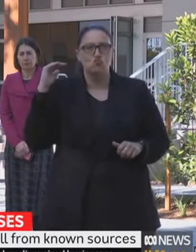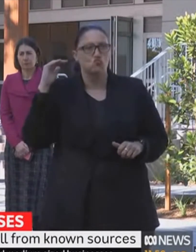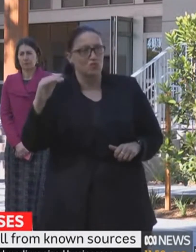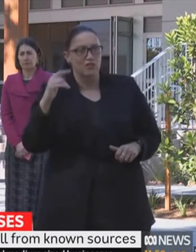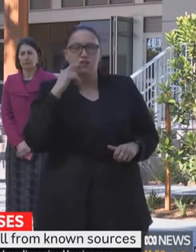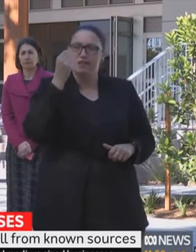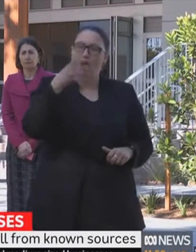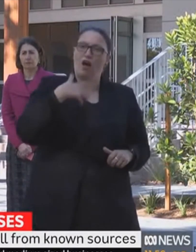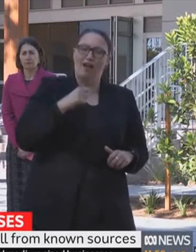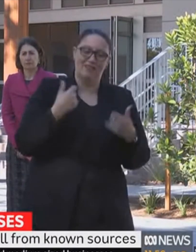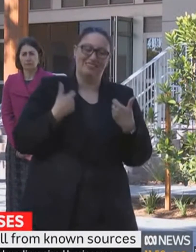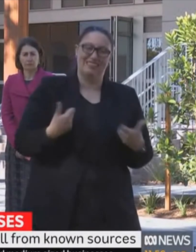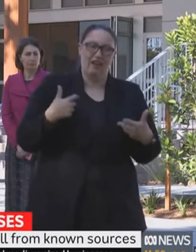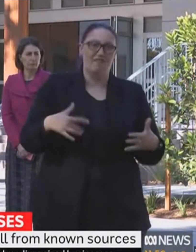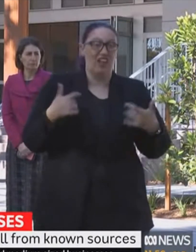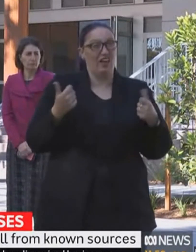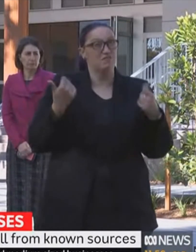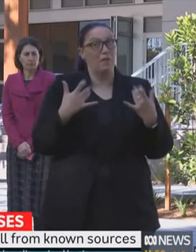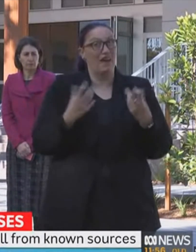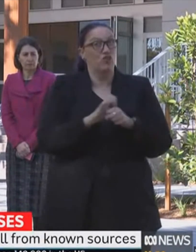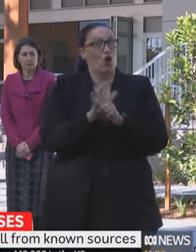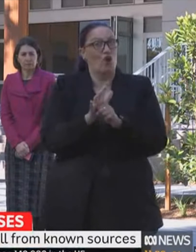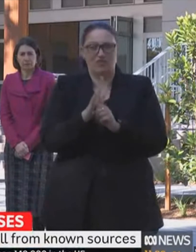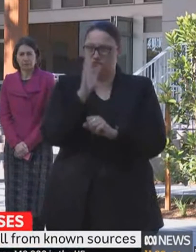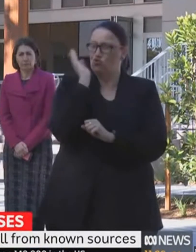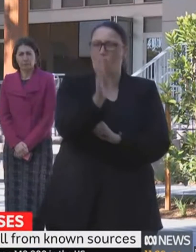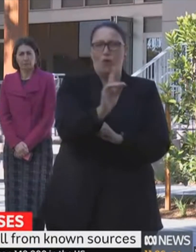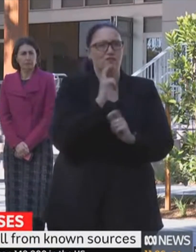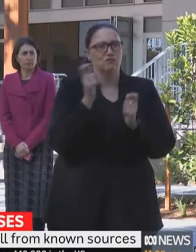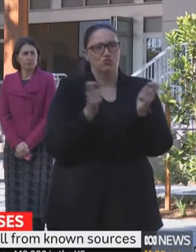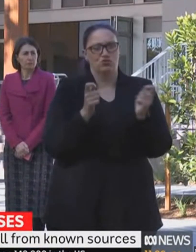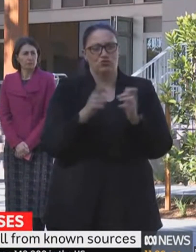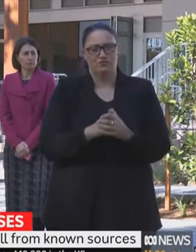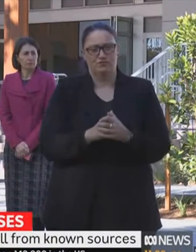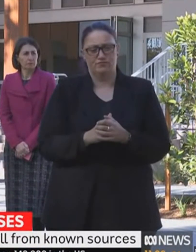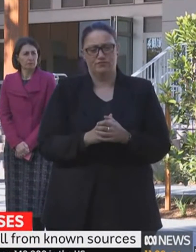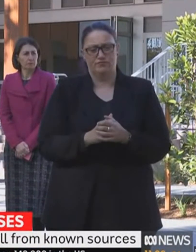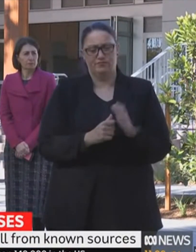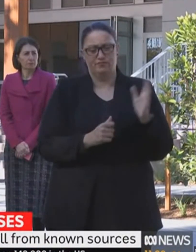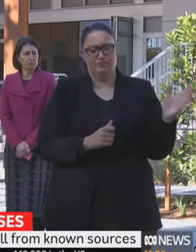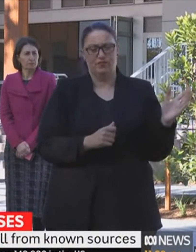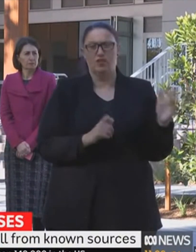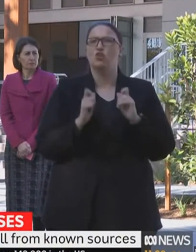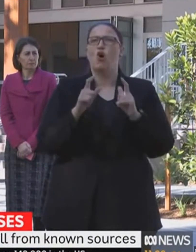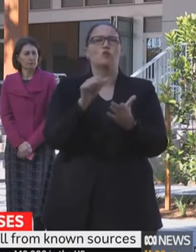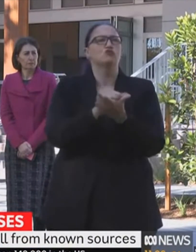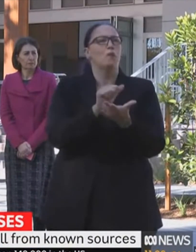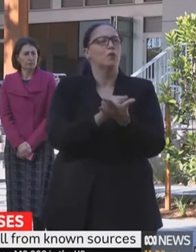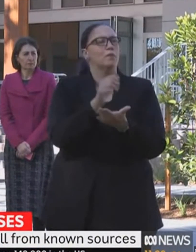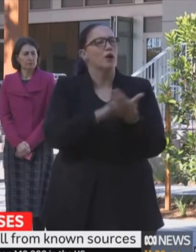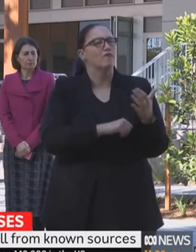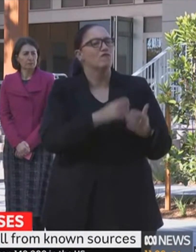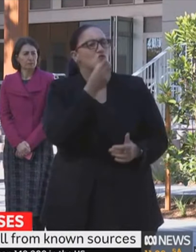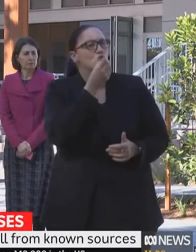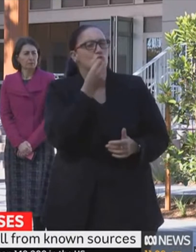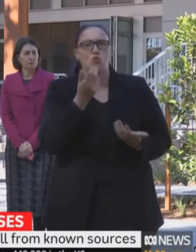that you have COVID symptoms when you attend that healthcare practice is essential. But just in terms of just going to the supermarket